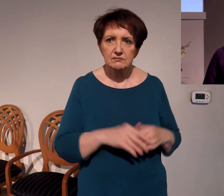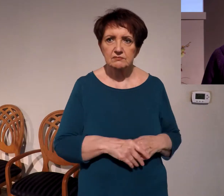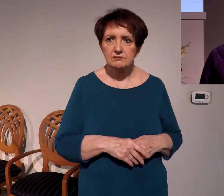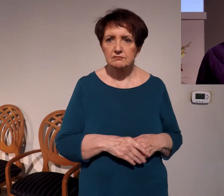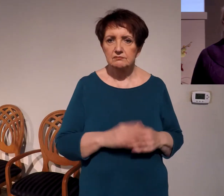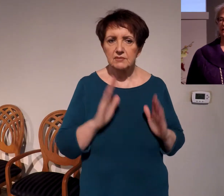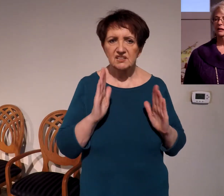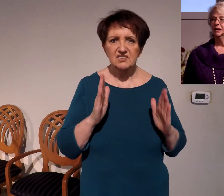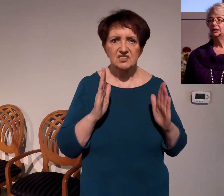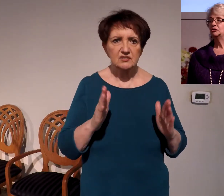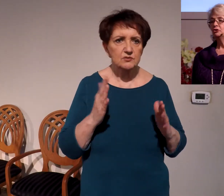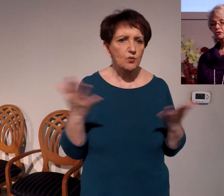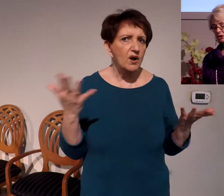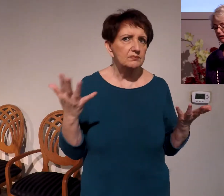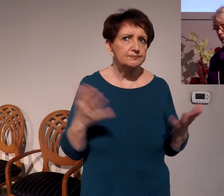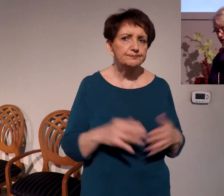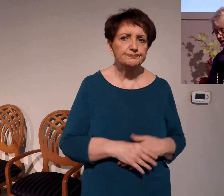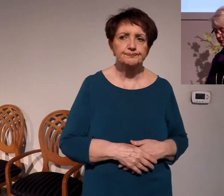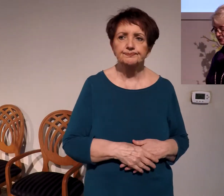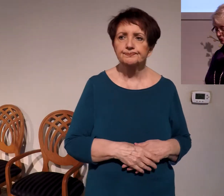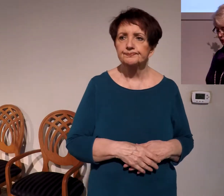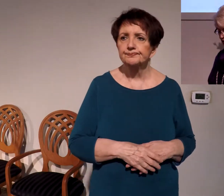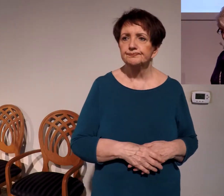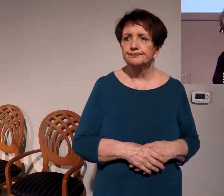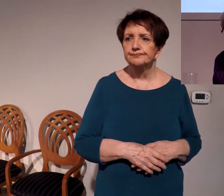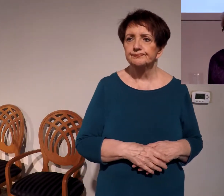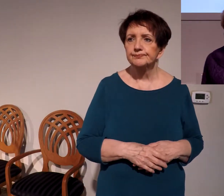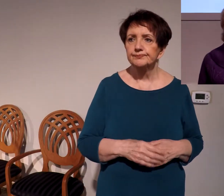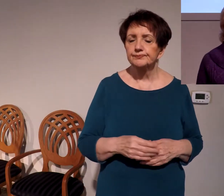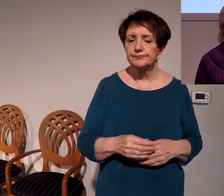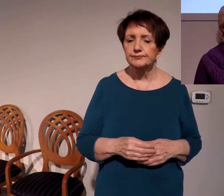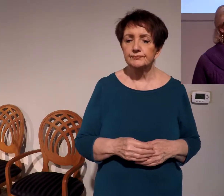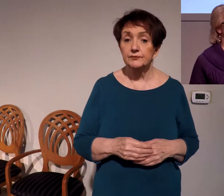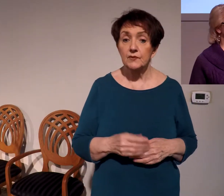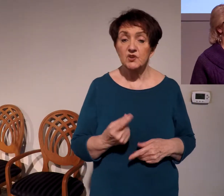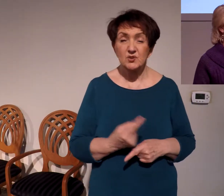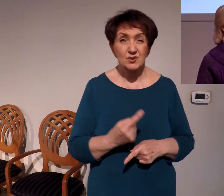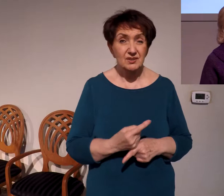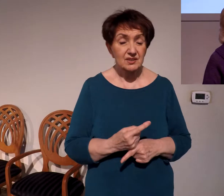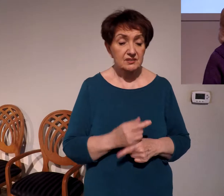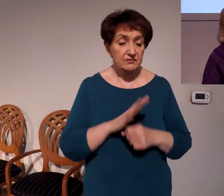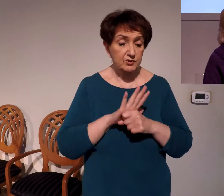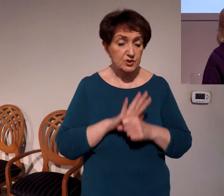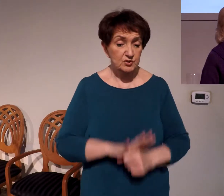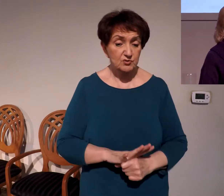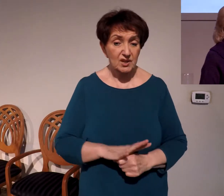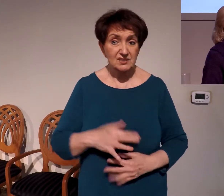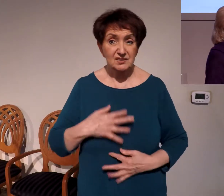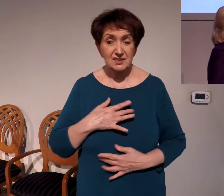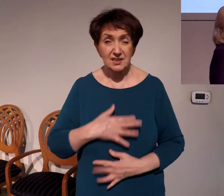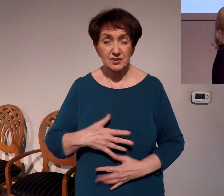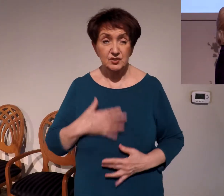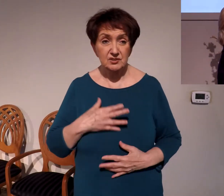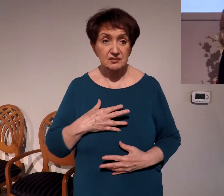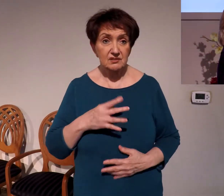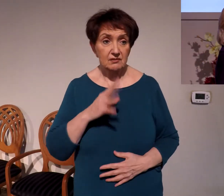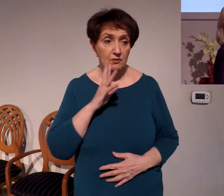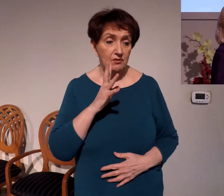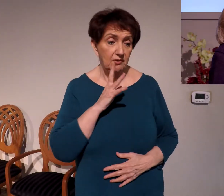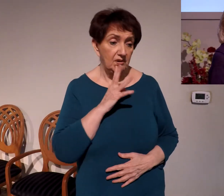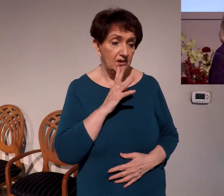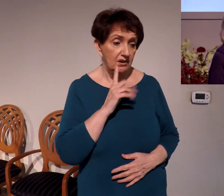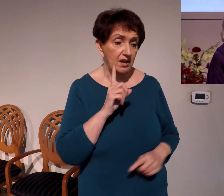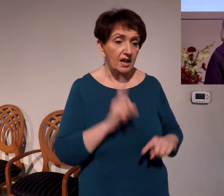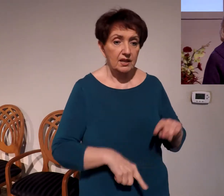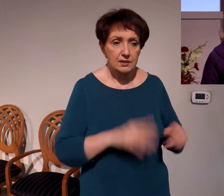to? And usually what happens when we're stressed and anxious, the words that come out of our mouth are, I can't stop thinking